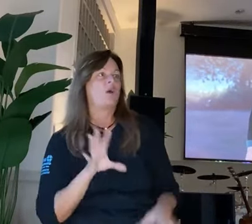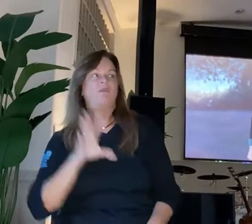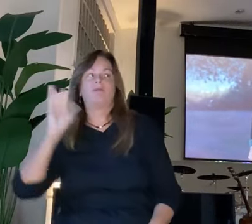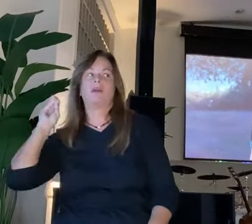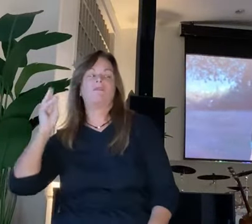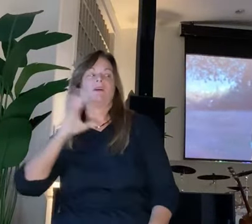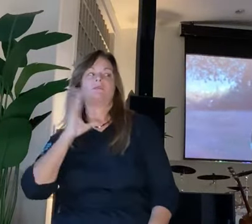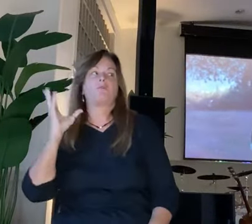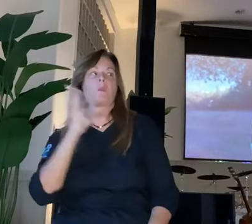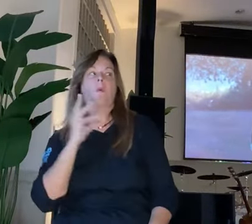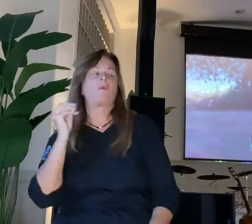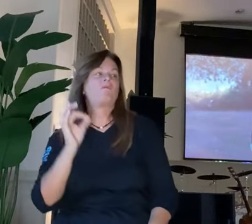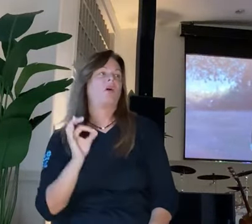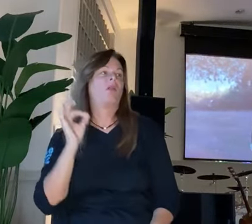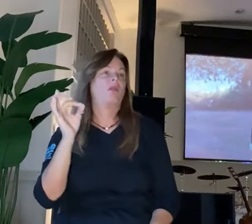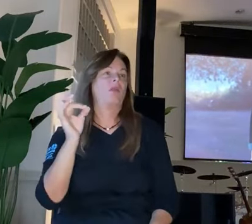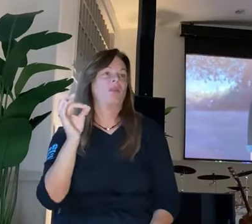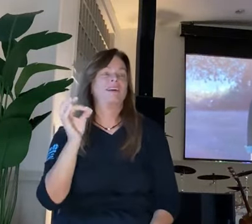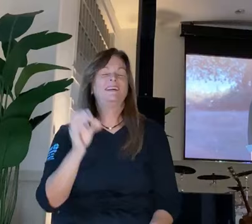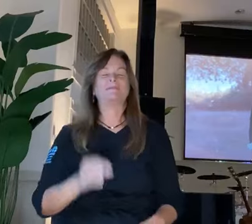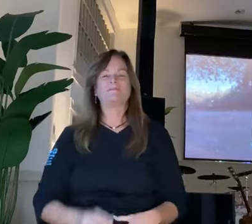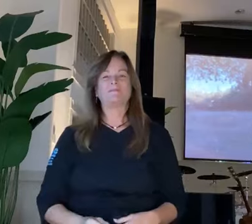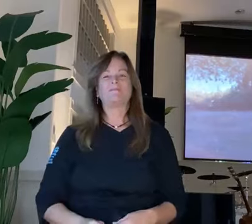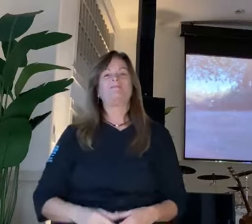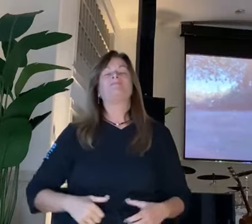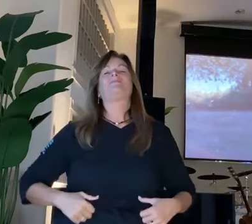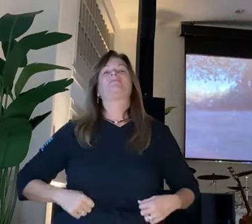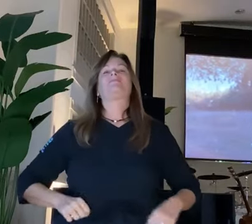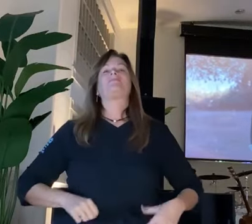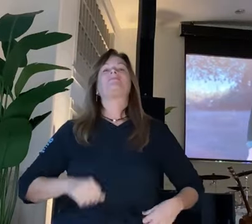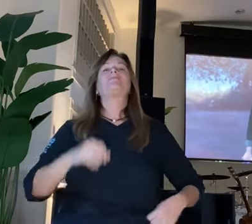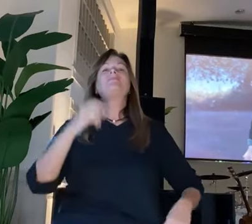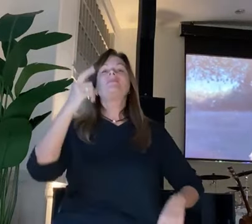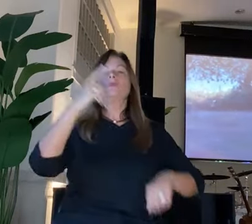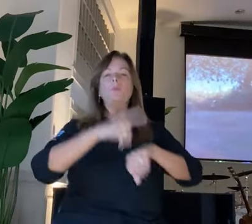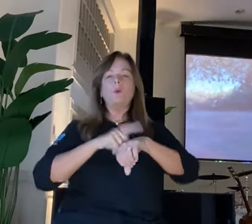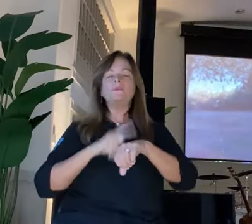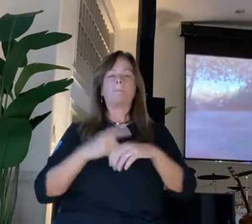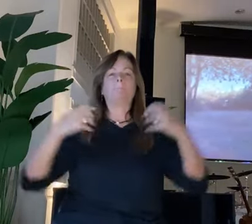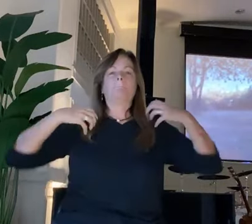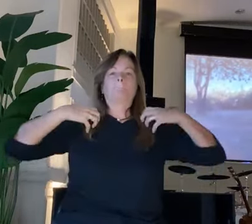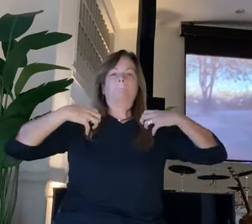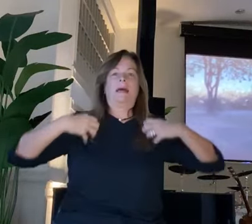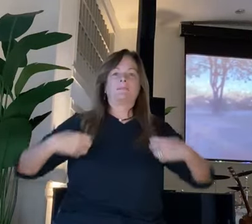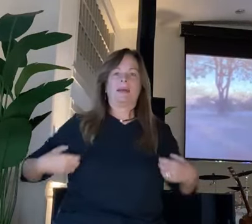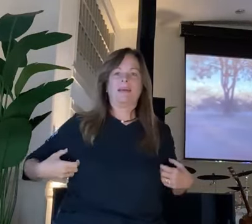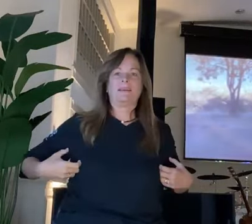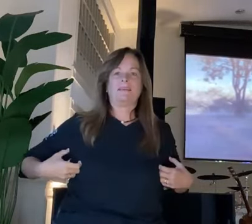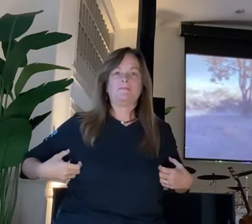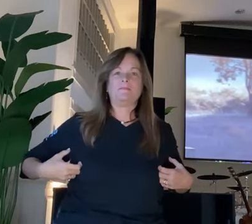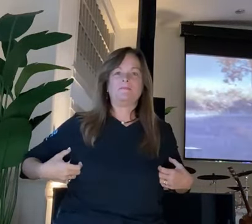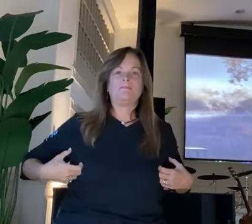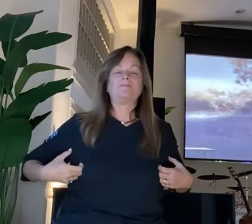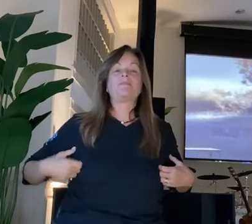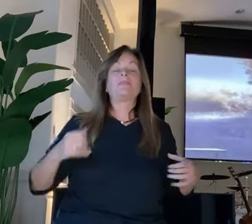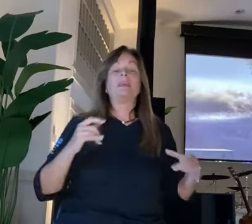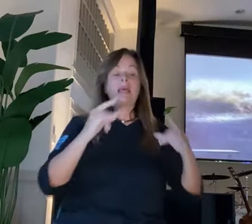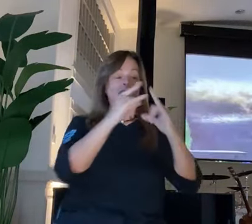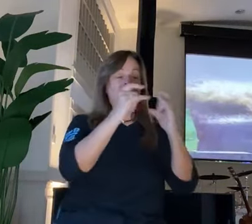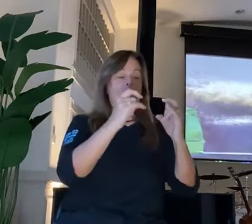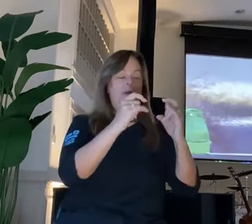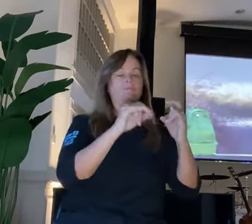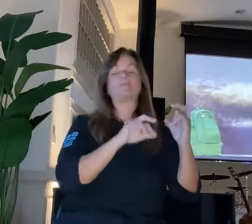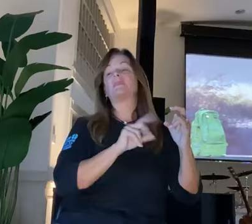mean, this is good. And one night we put on our backpacks and we left the cabin